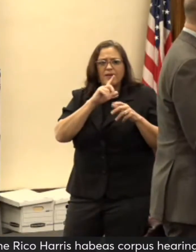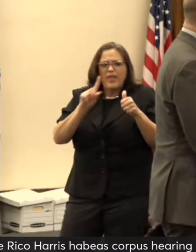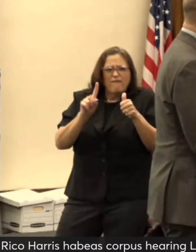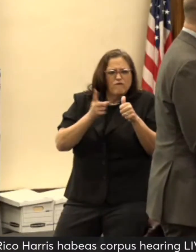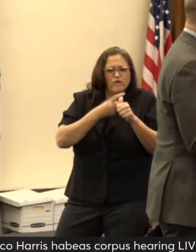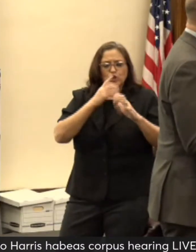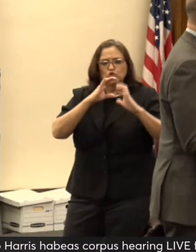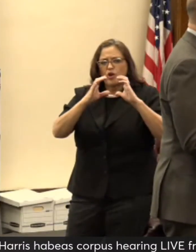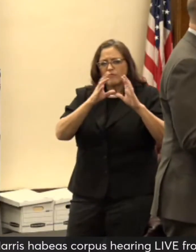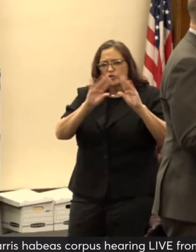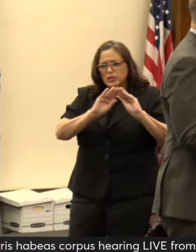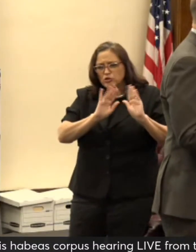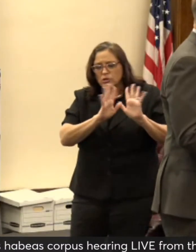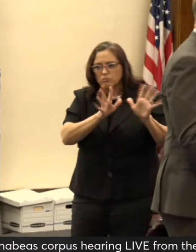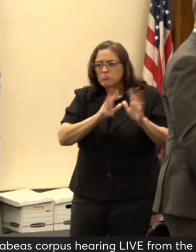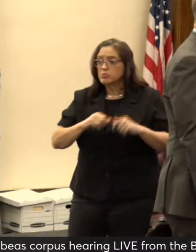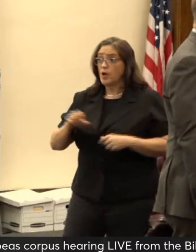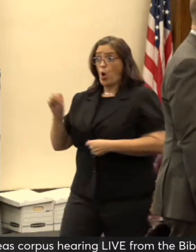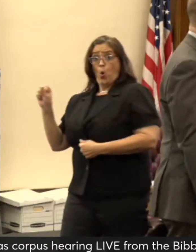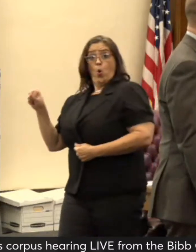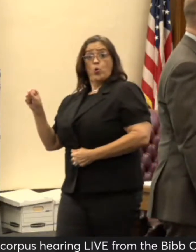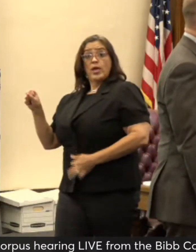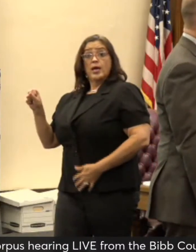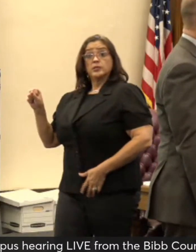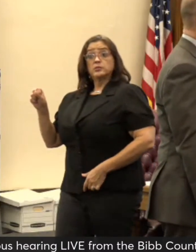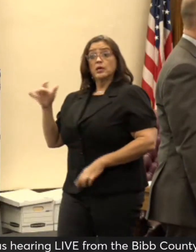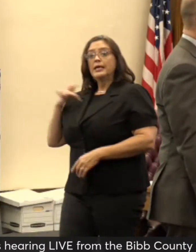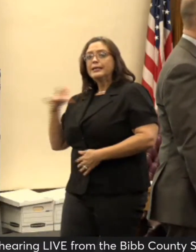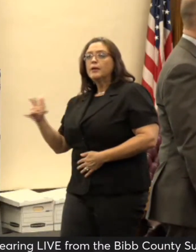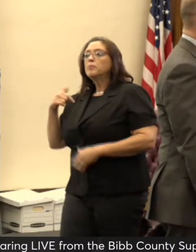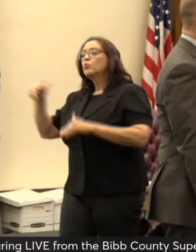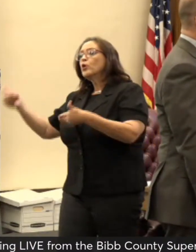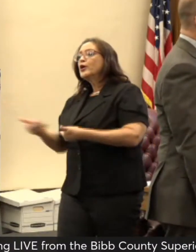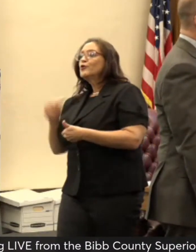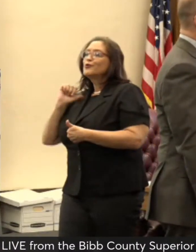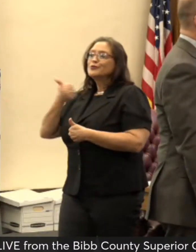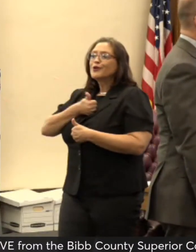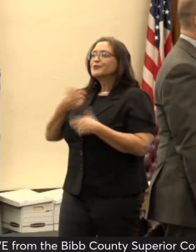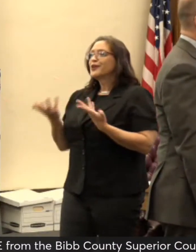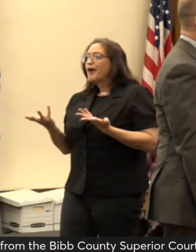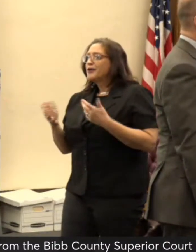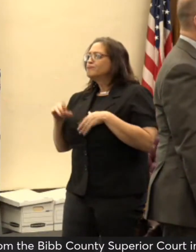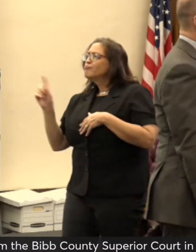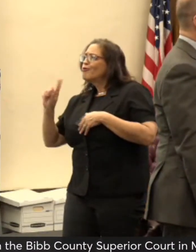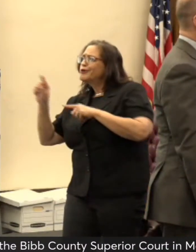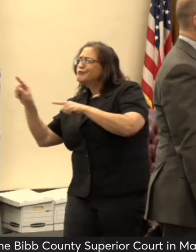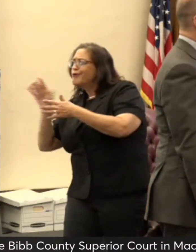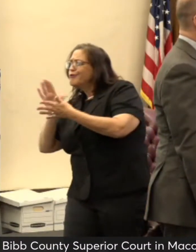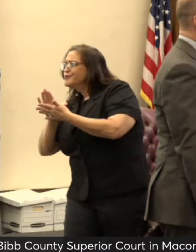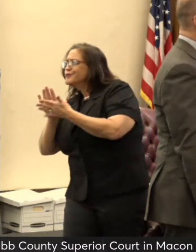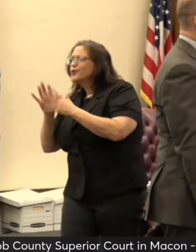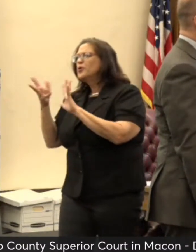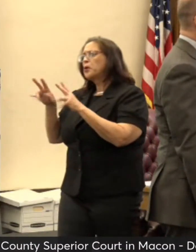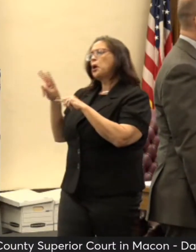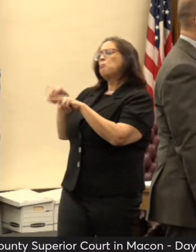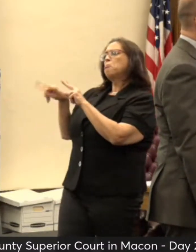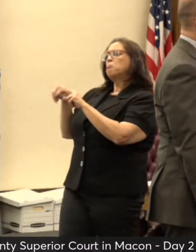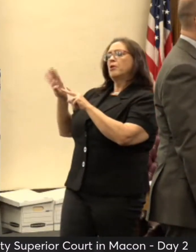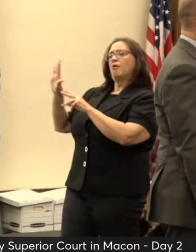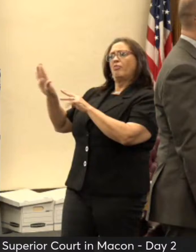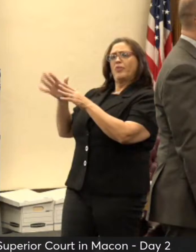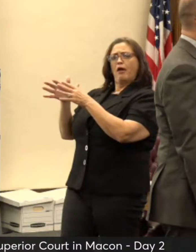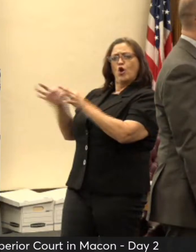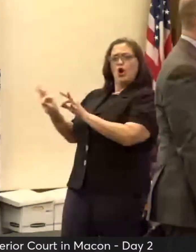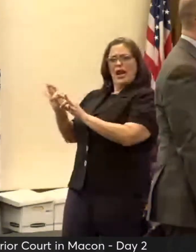Does that make any sense in mind? Yes, typically we'll introduce ourselves, ask them where they went to school, try to get a gauge of their language style, yes, before the